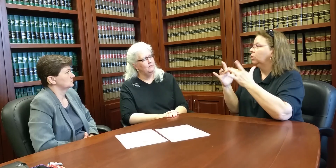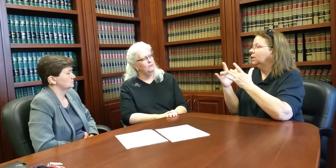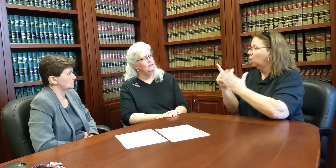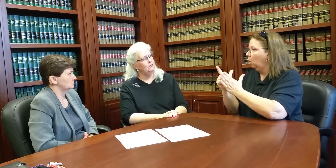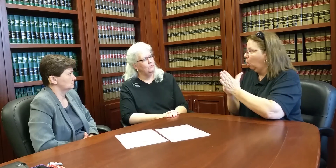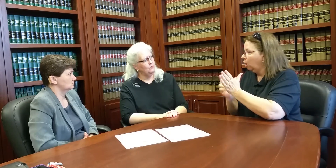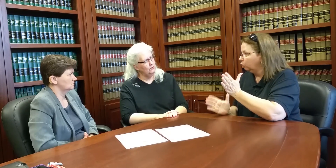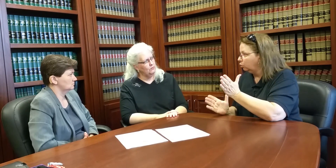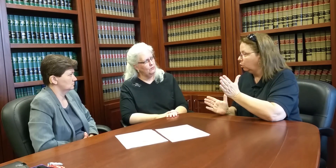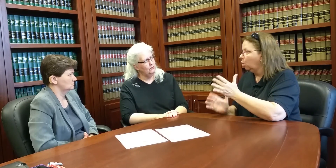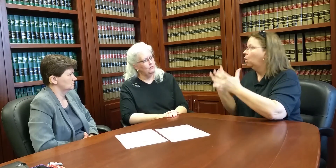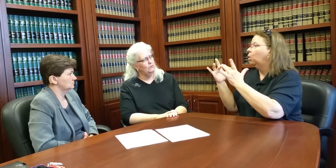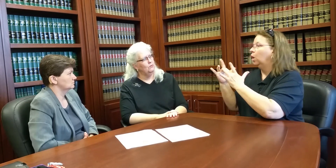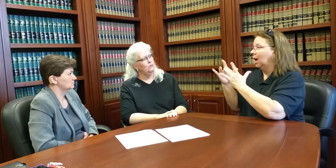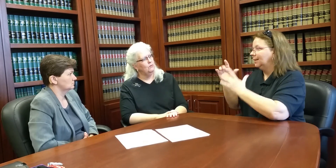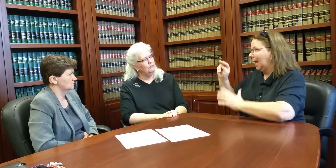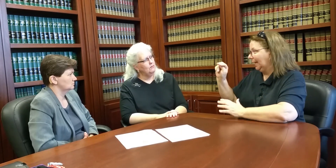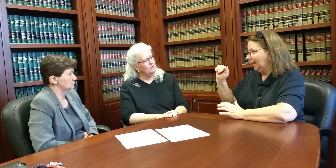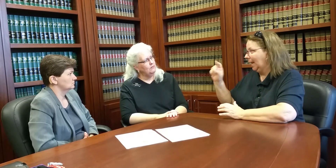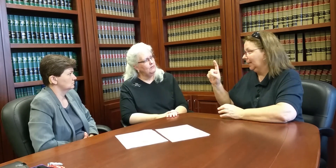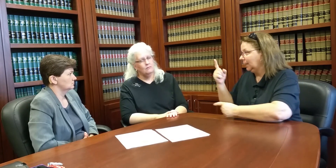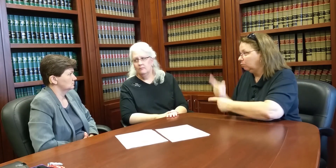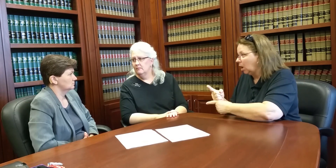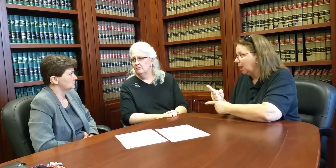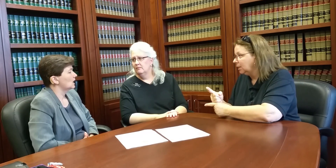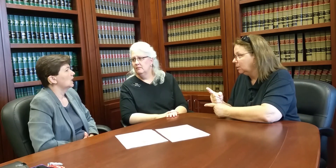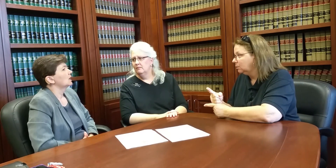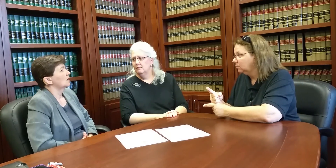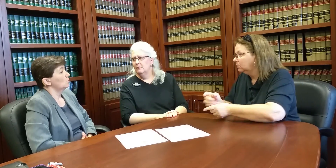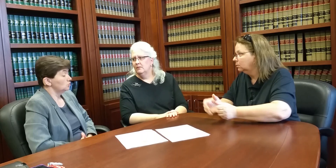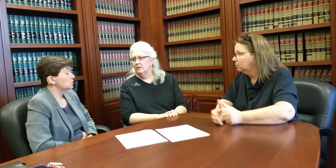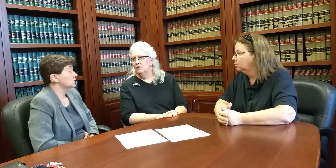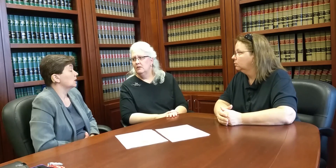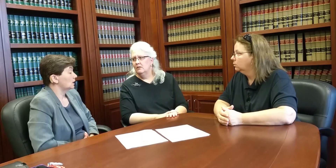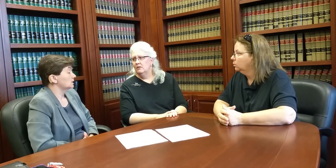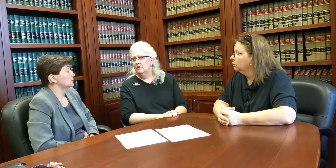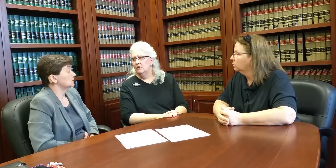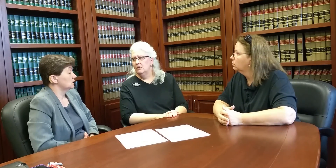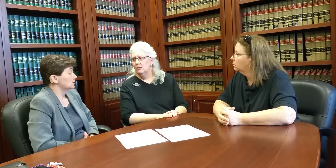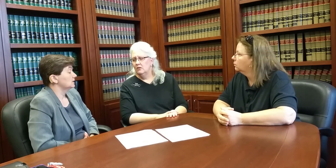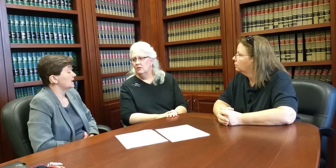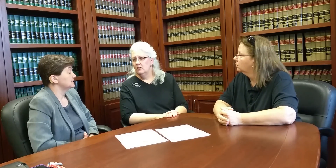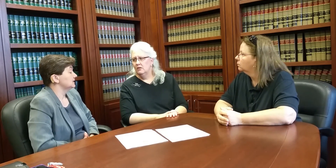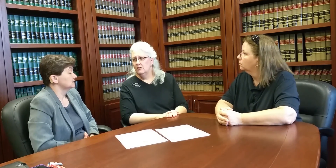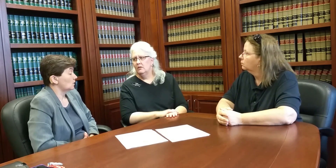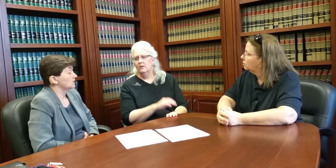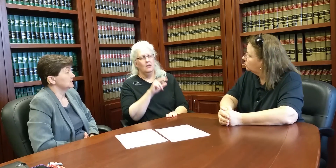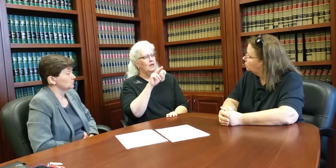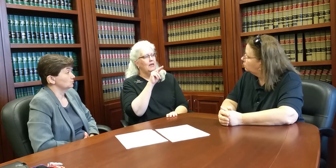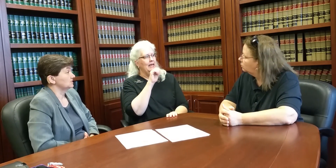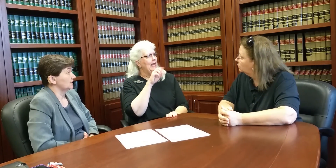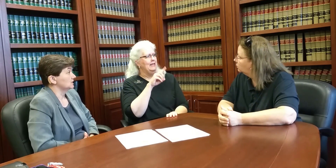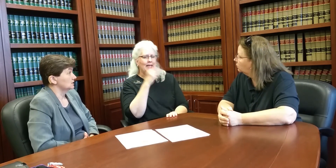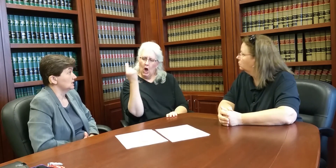with a lawyer or contact NAD, right? Well, you can, NAD is always interested in getting